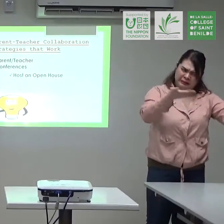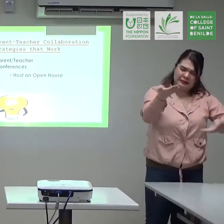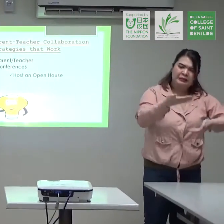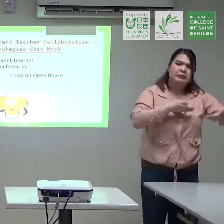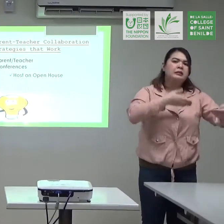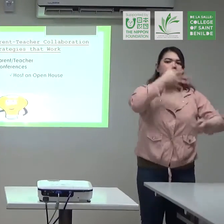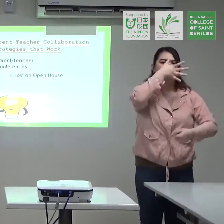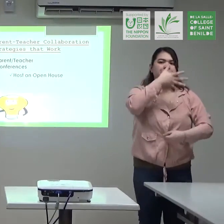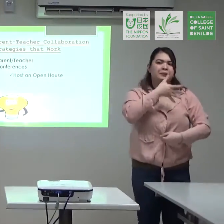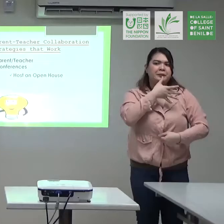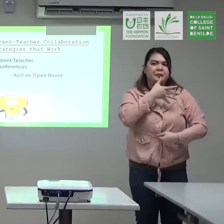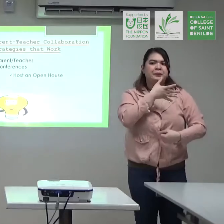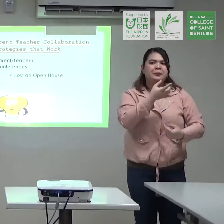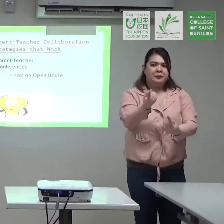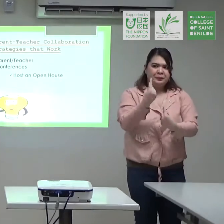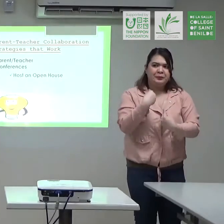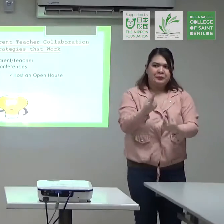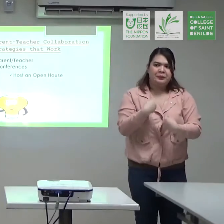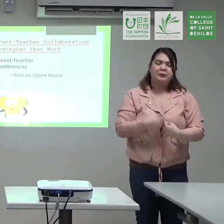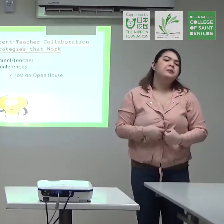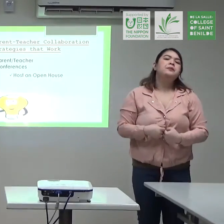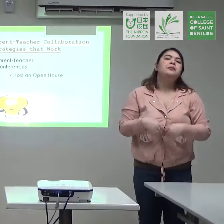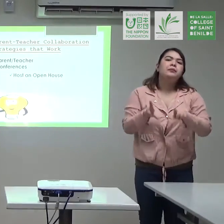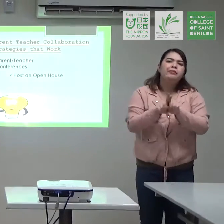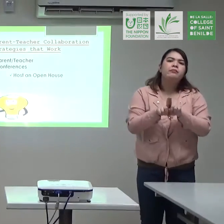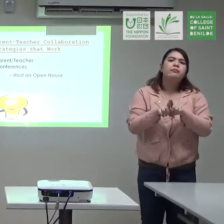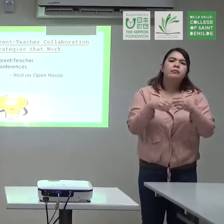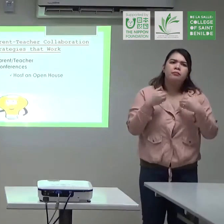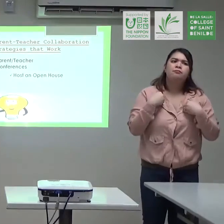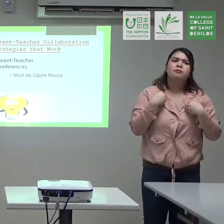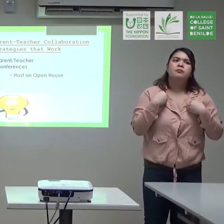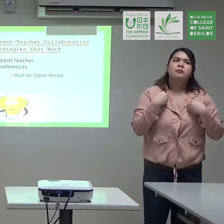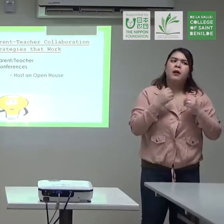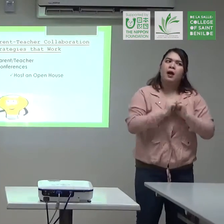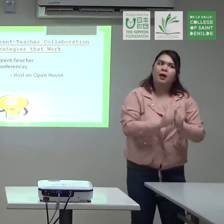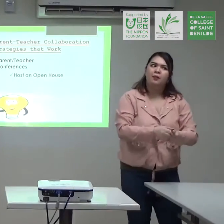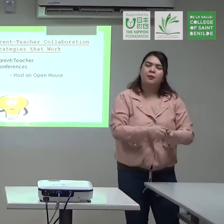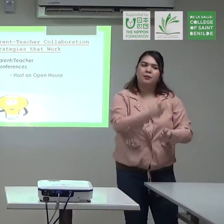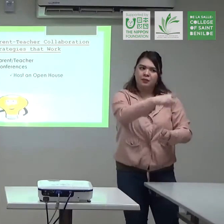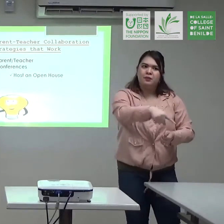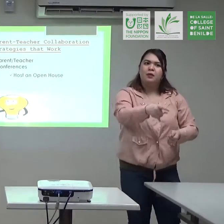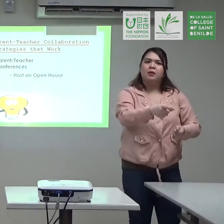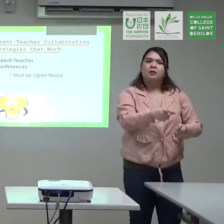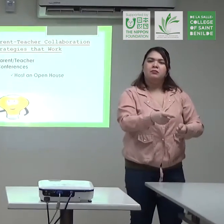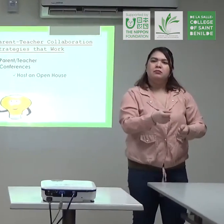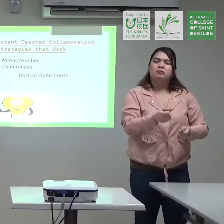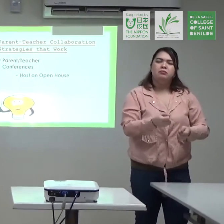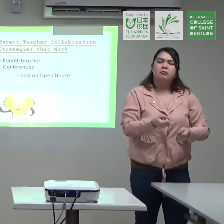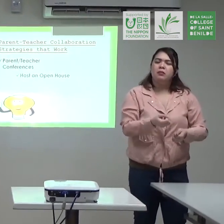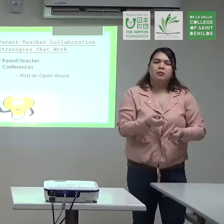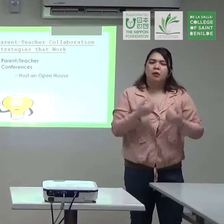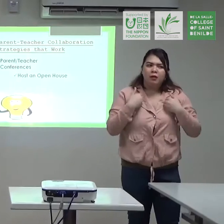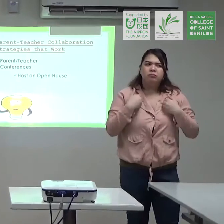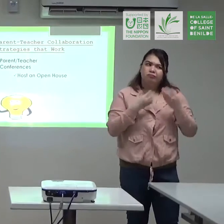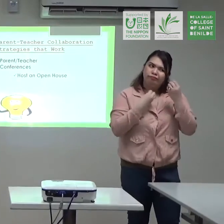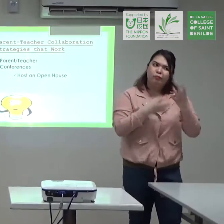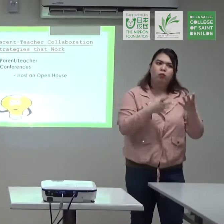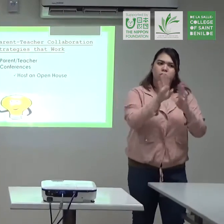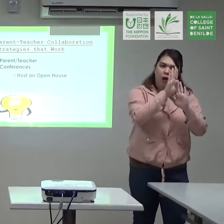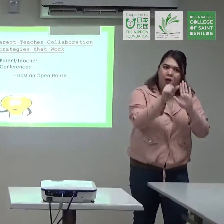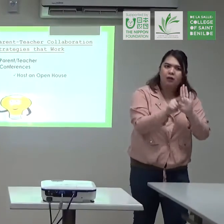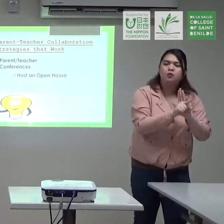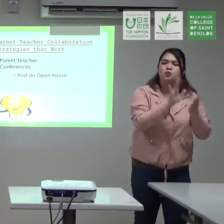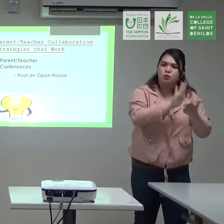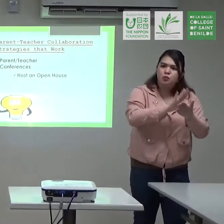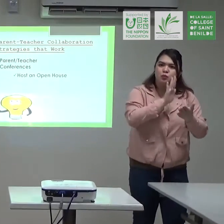And then you come up with a very creative way of providing information about your school, about